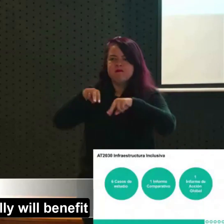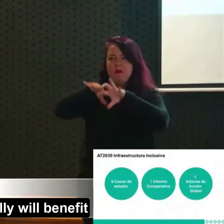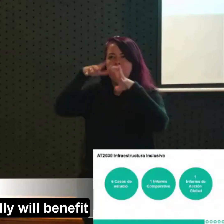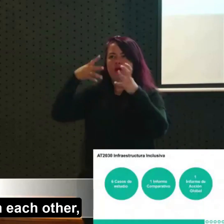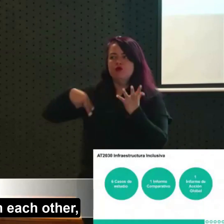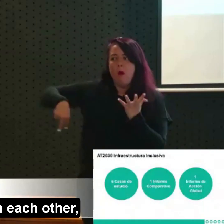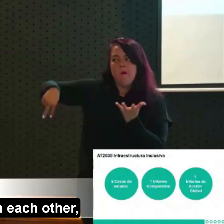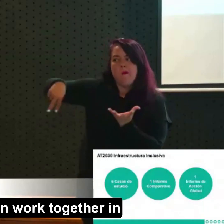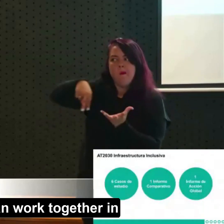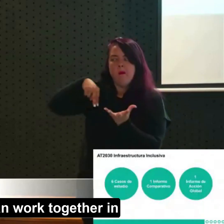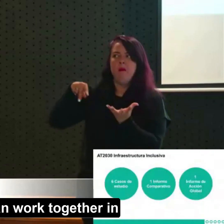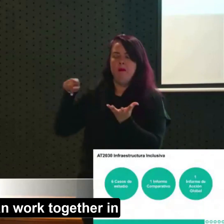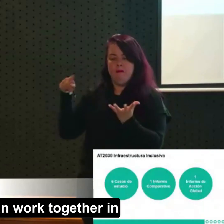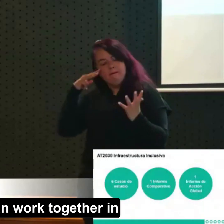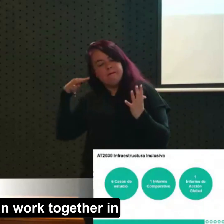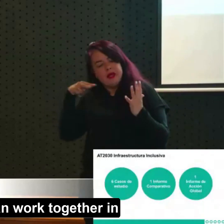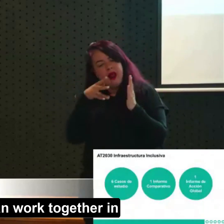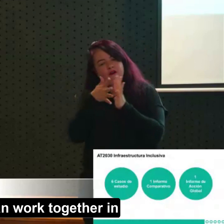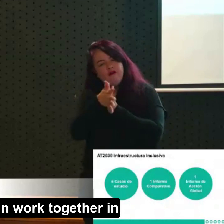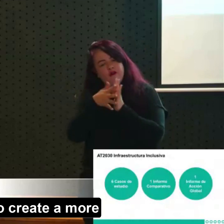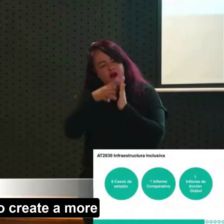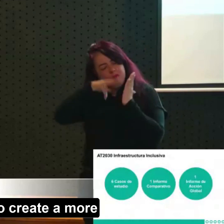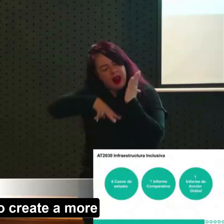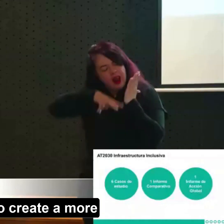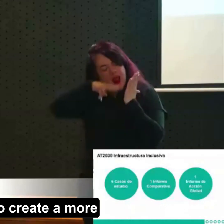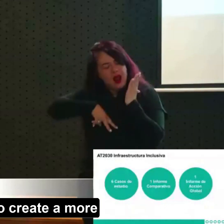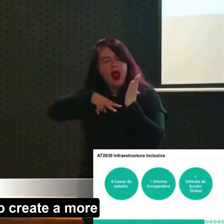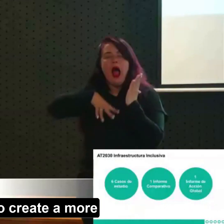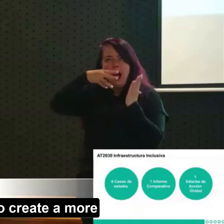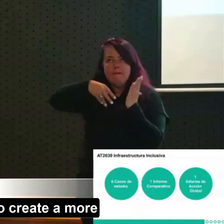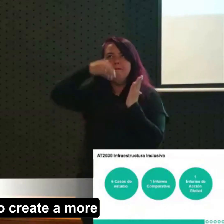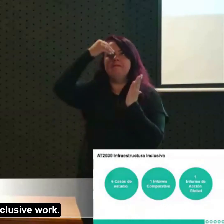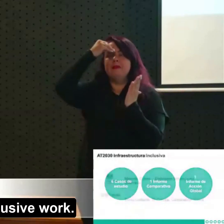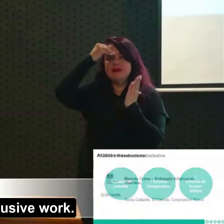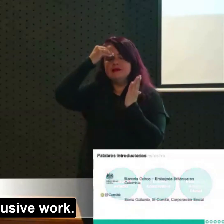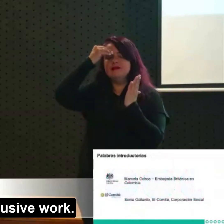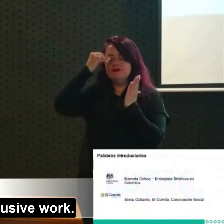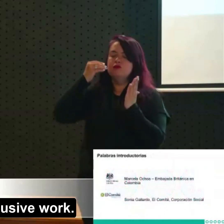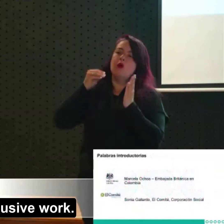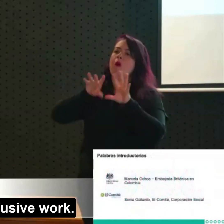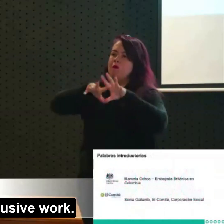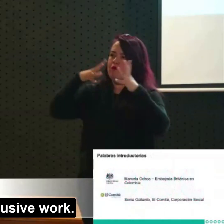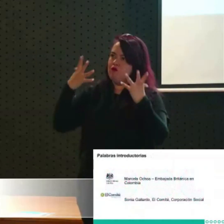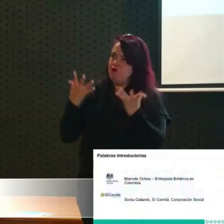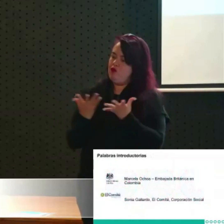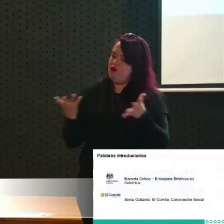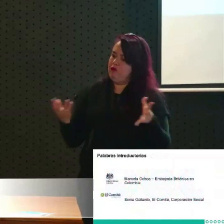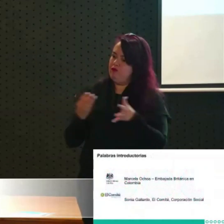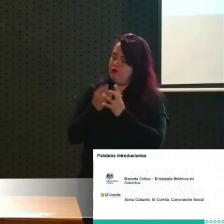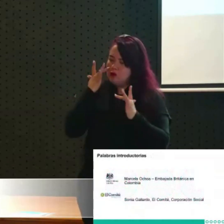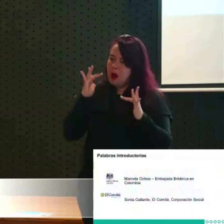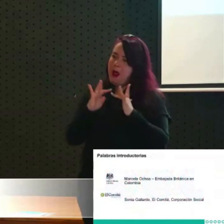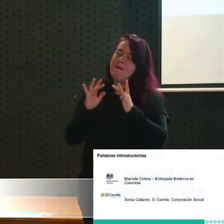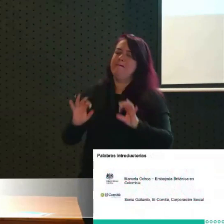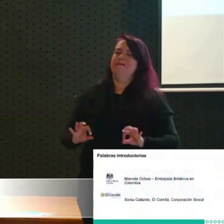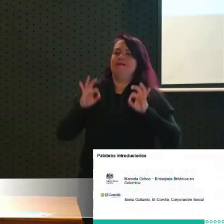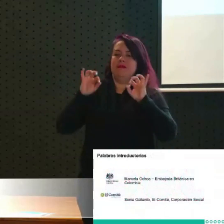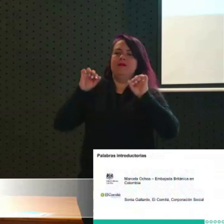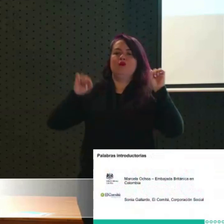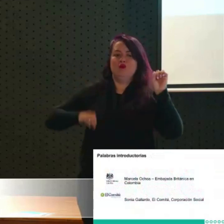will benefit from each other, how we can work together in order to create a more inclusive world.